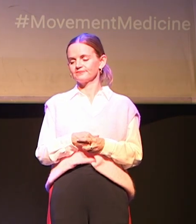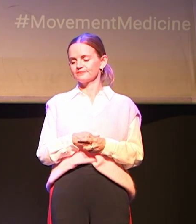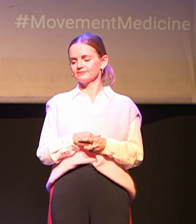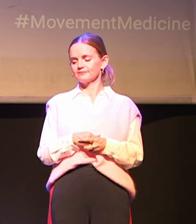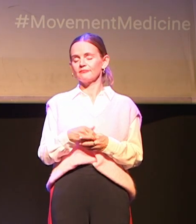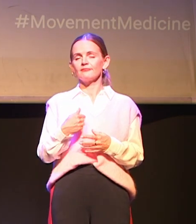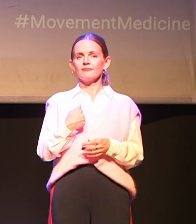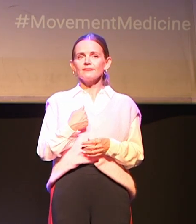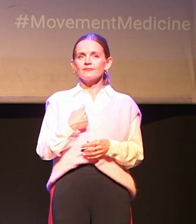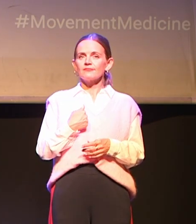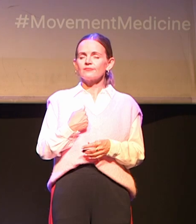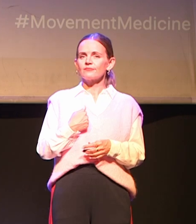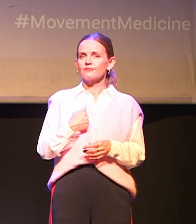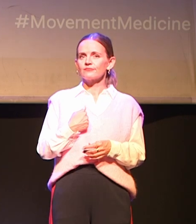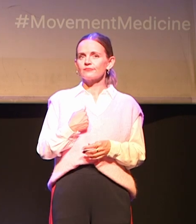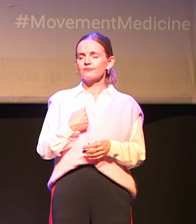yeah, and I think it's like